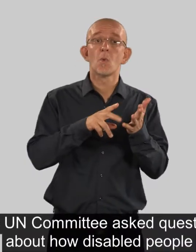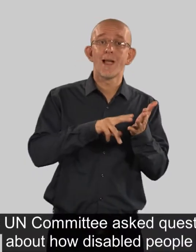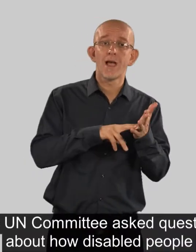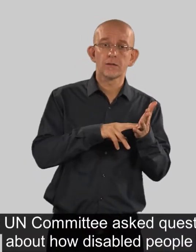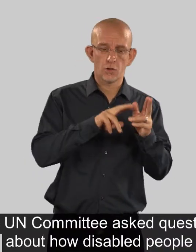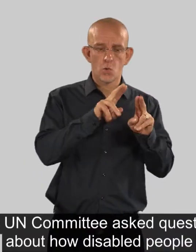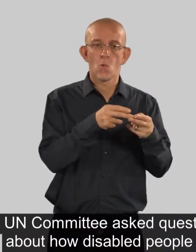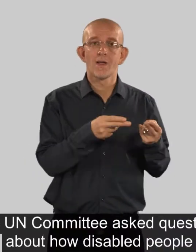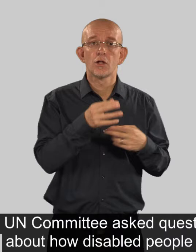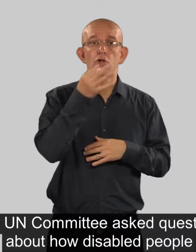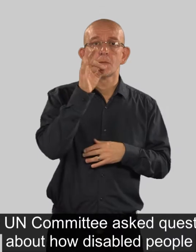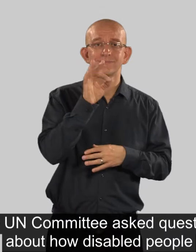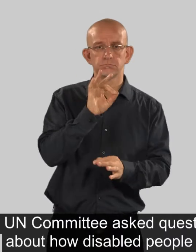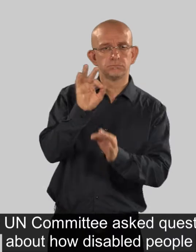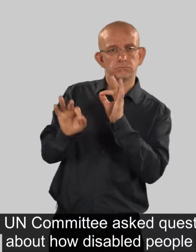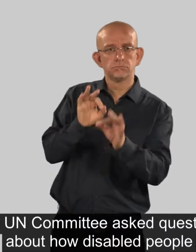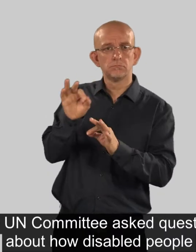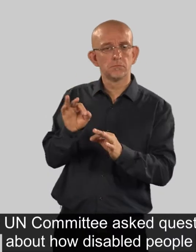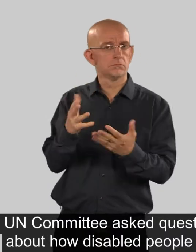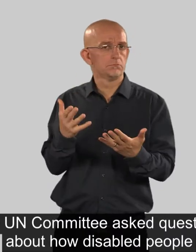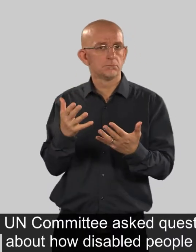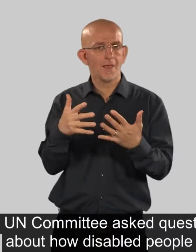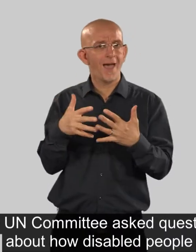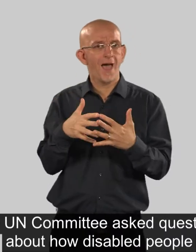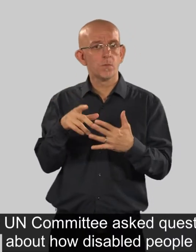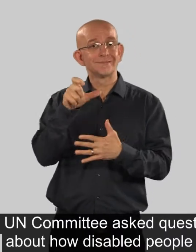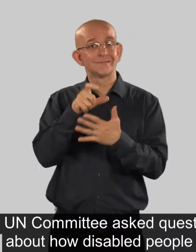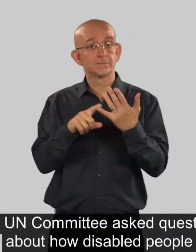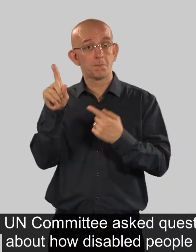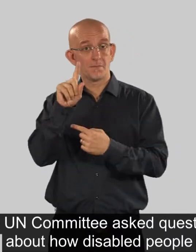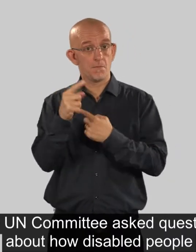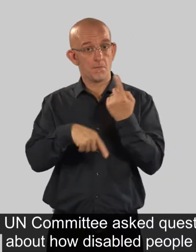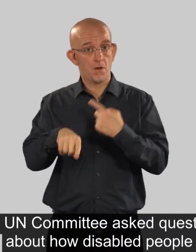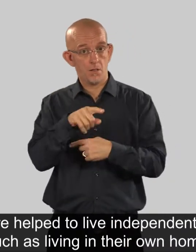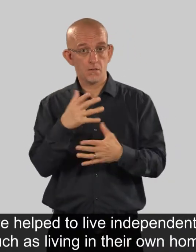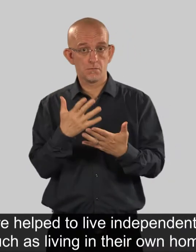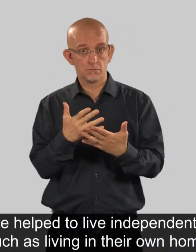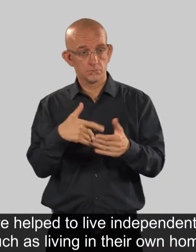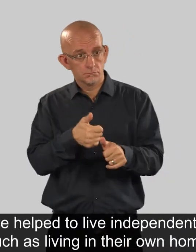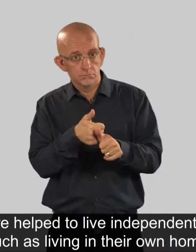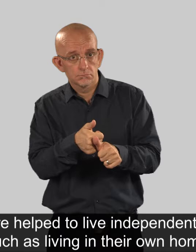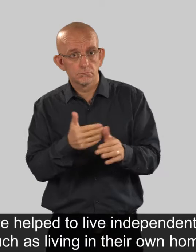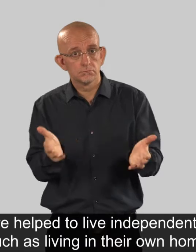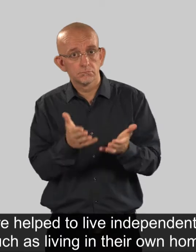The UN Committee asked questions about how disabled people are helped to live